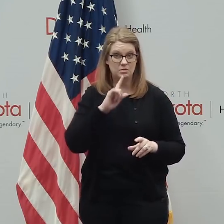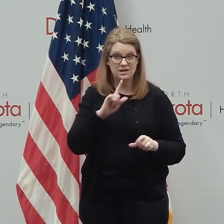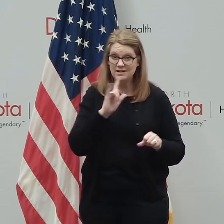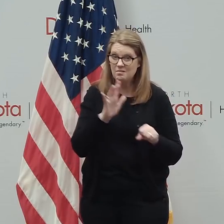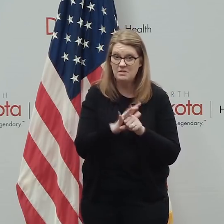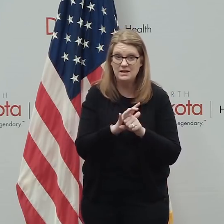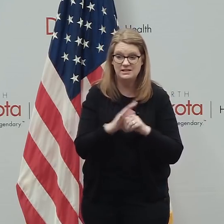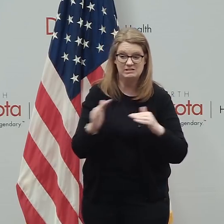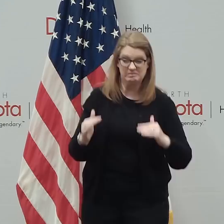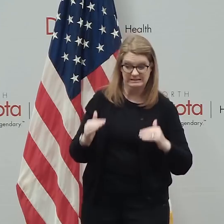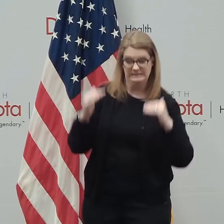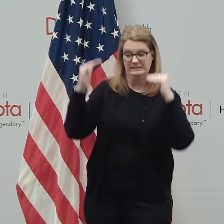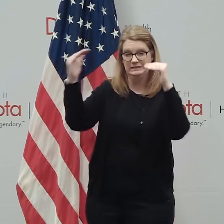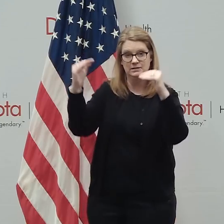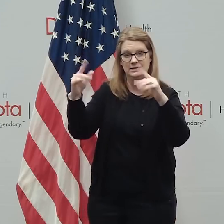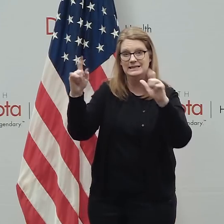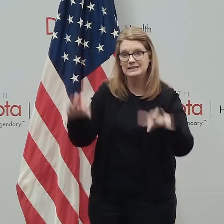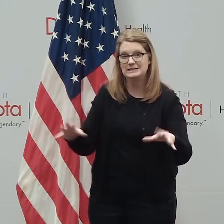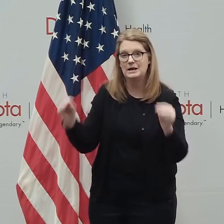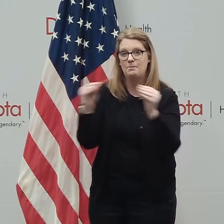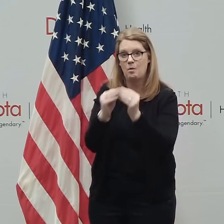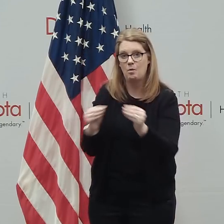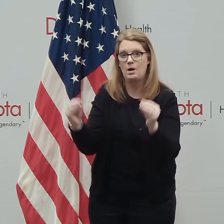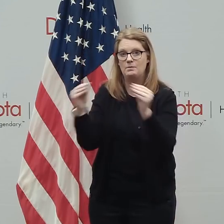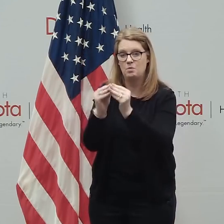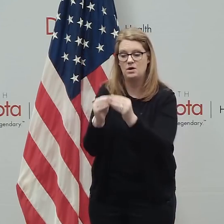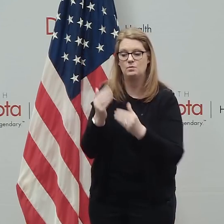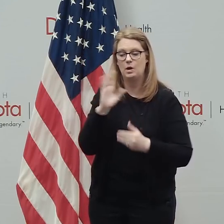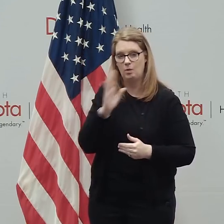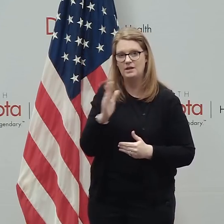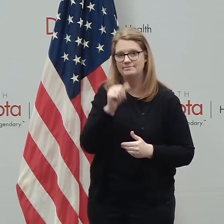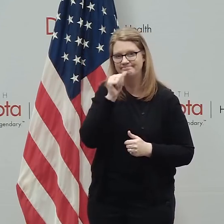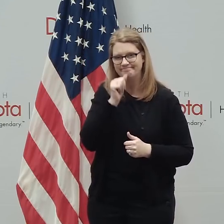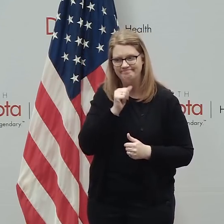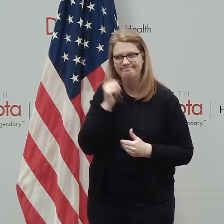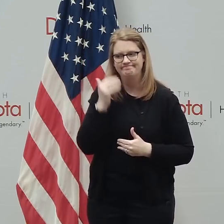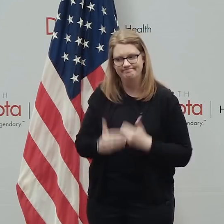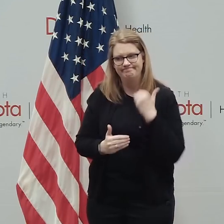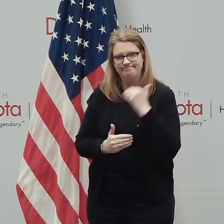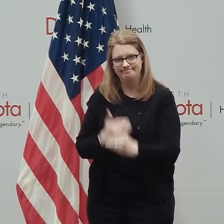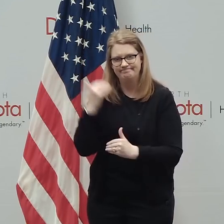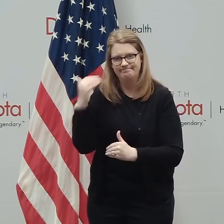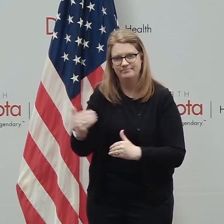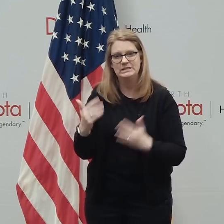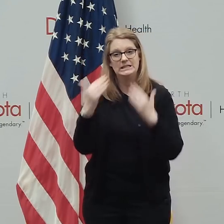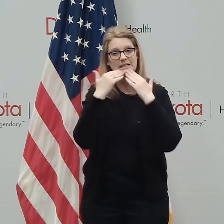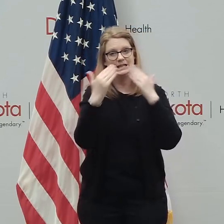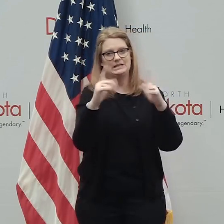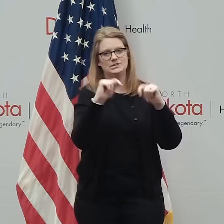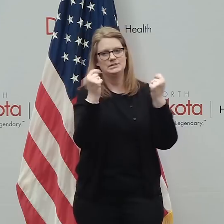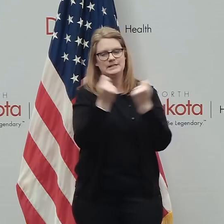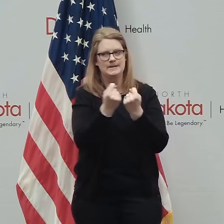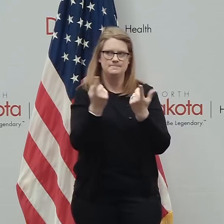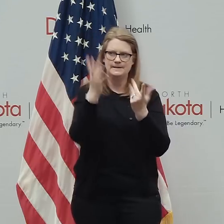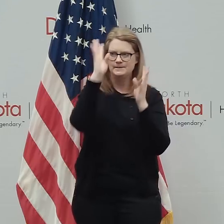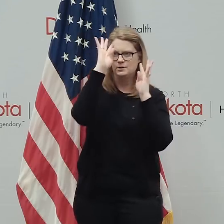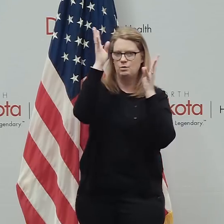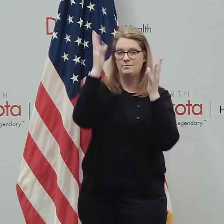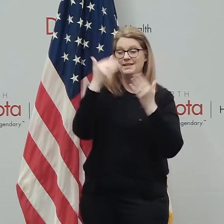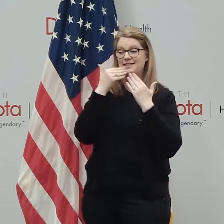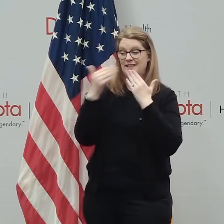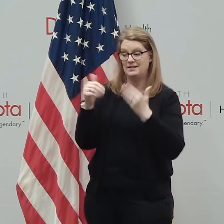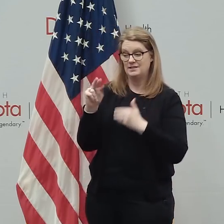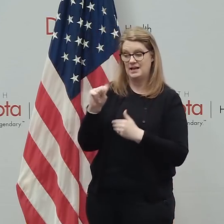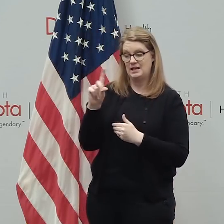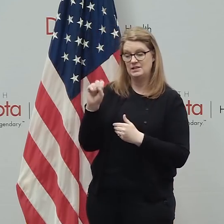expanding our testing capacity, and we're going to keep charging through all of this. And again, thanks to the team for their creativity. Thanks to